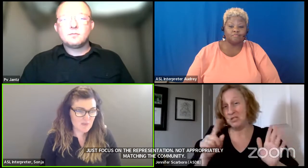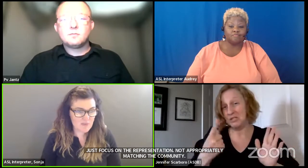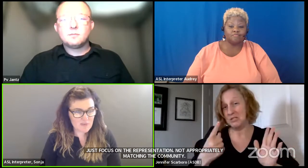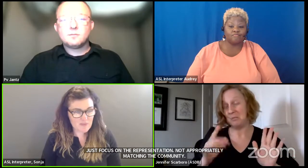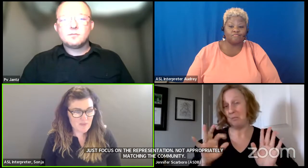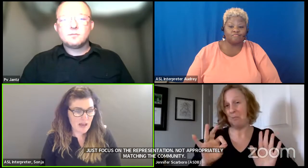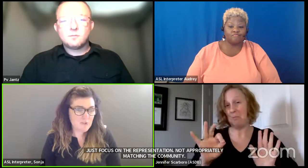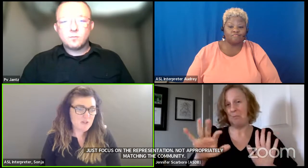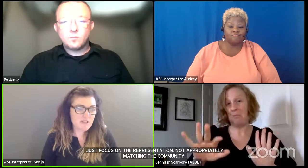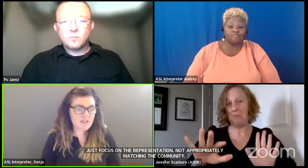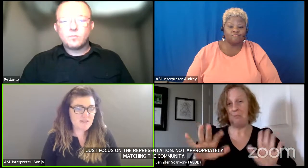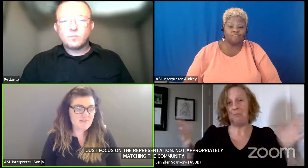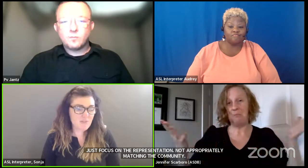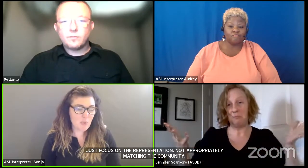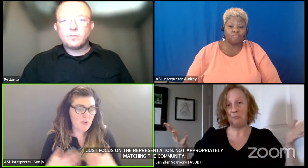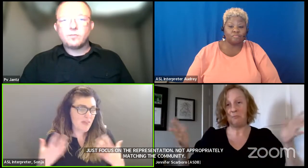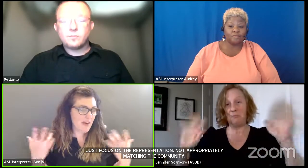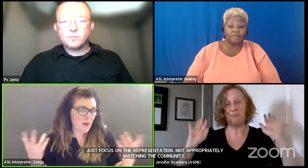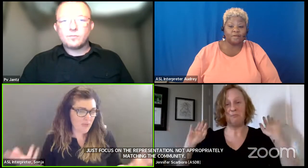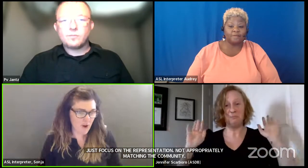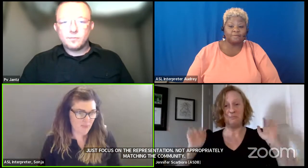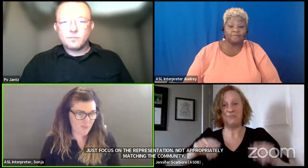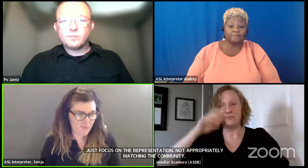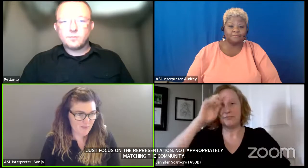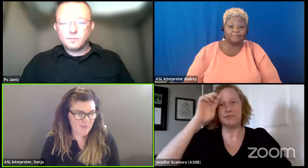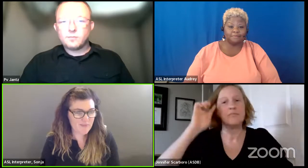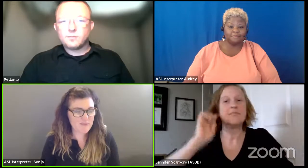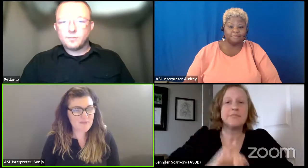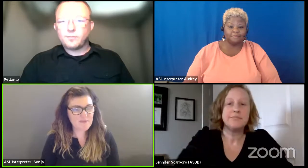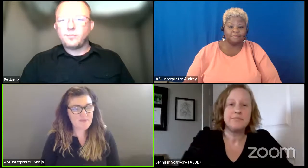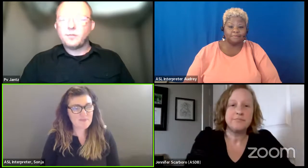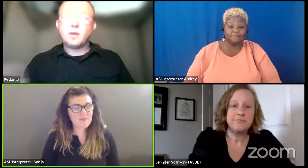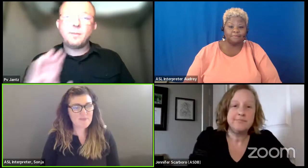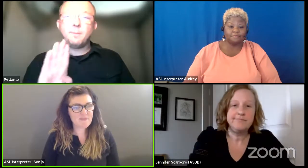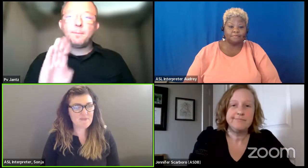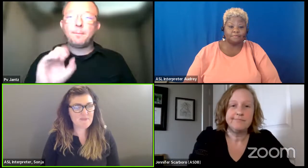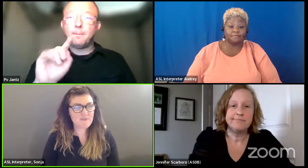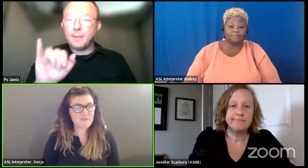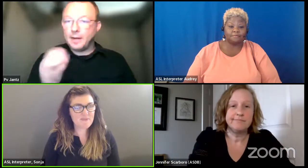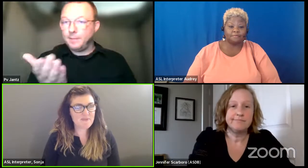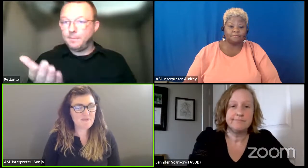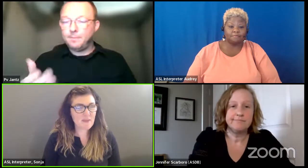So I'm just throwing that out there.